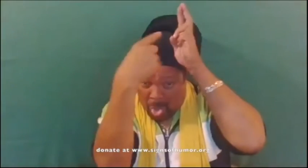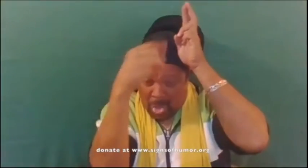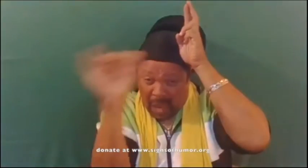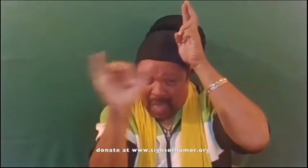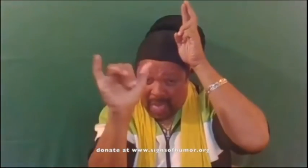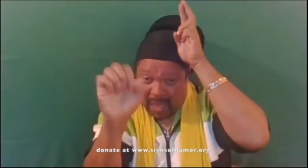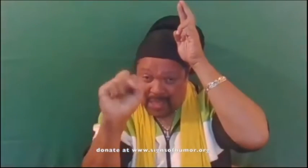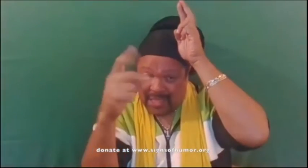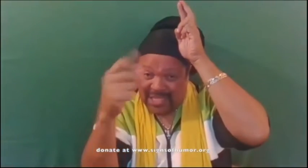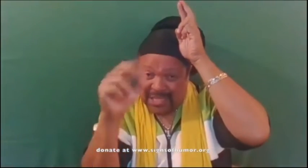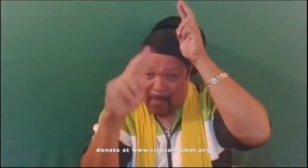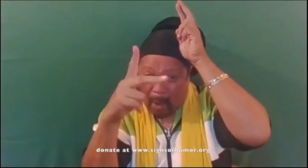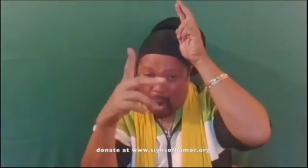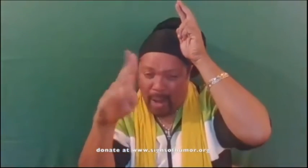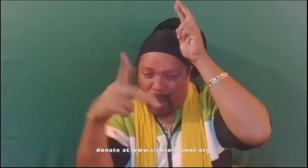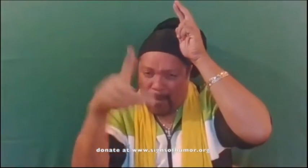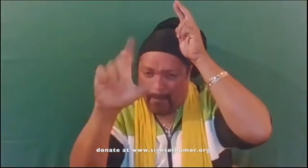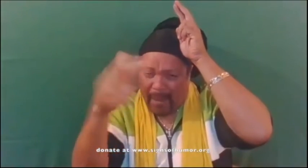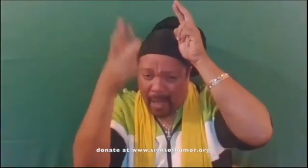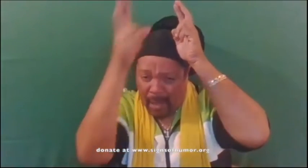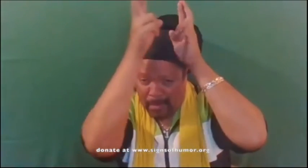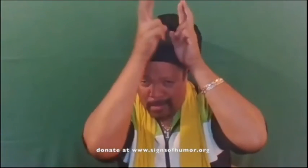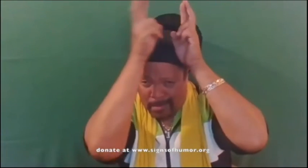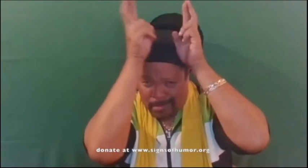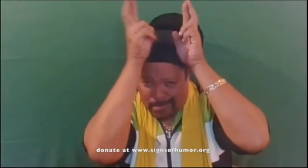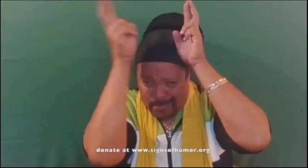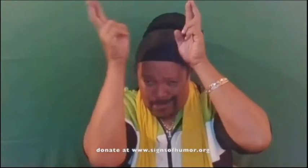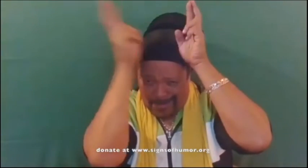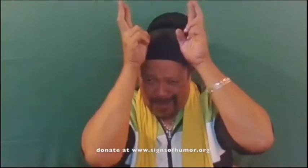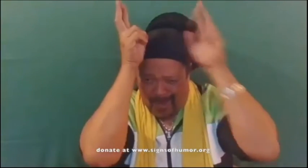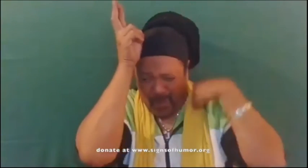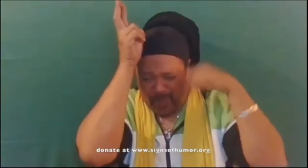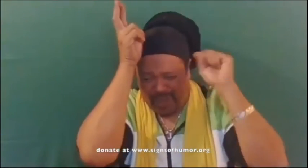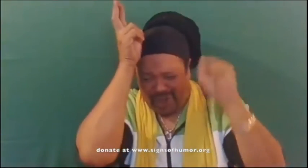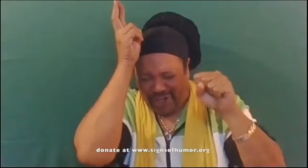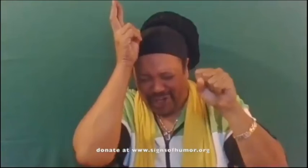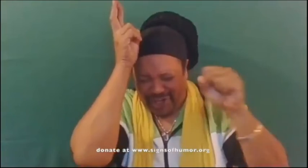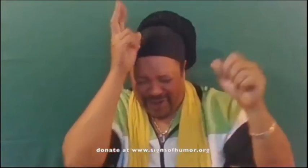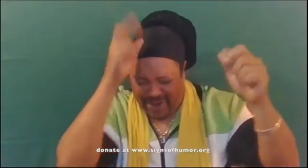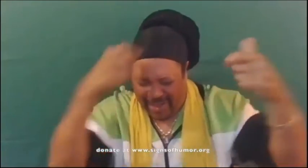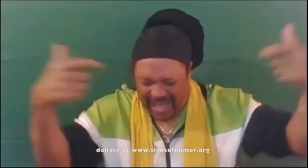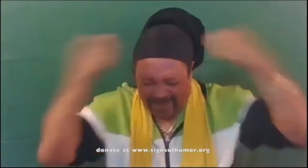of the planet, right? You'll see us twist our hair looking like spark plugs, but baby, it's styled to the